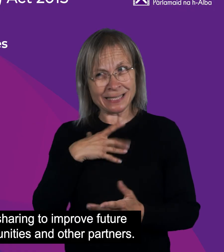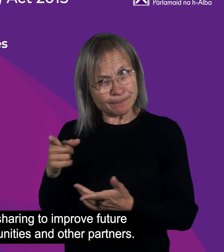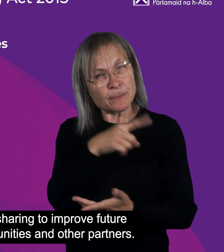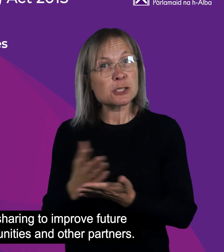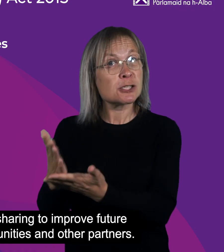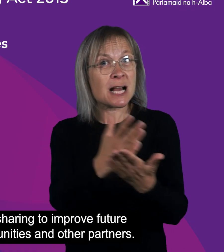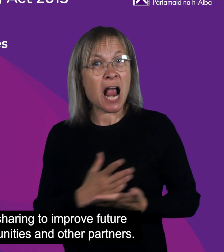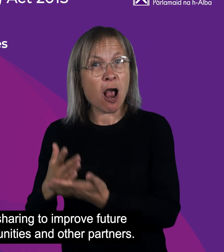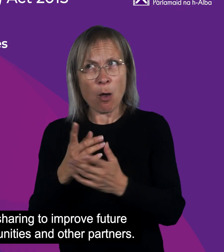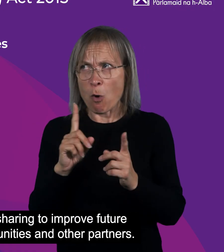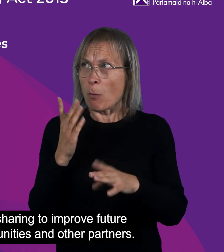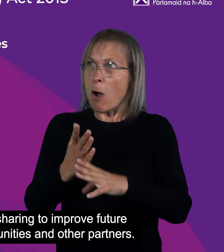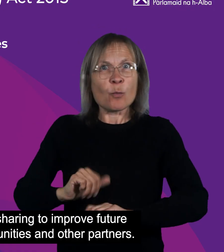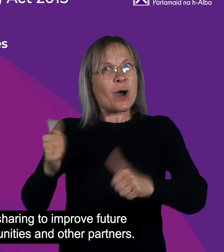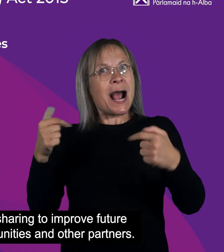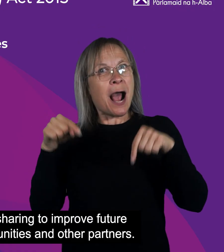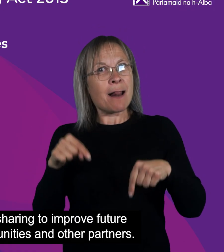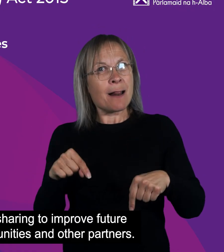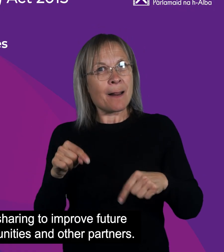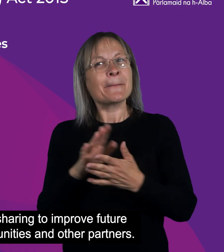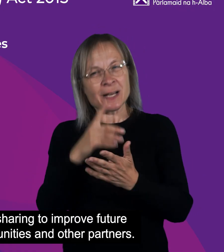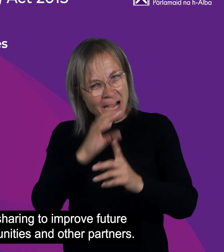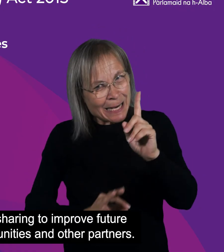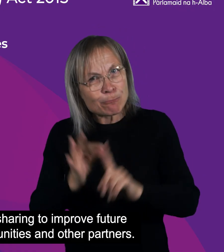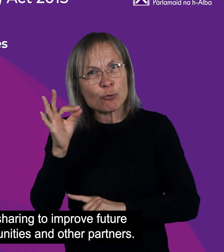future engagement with deaf communities and other partners.